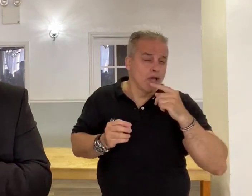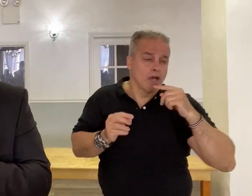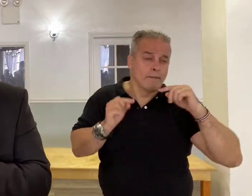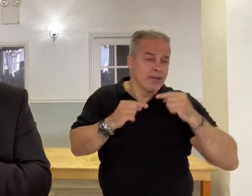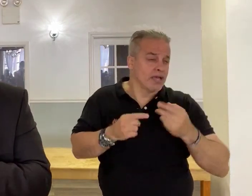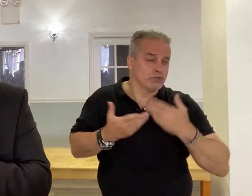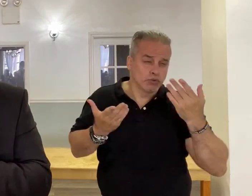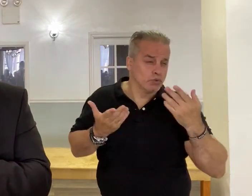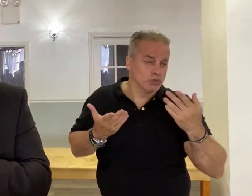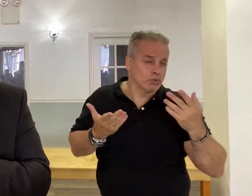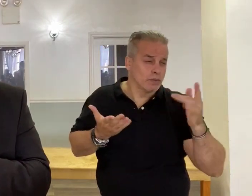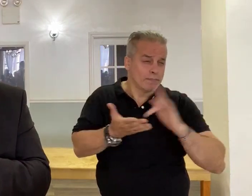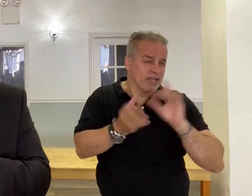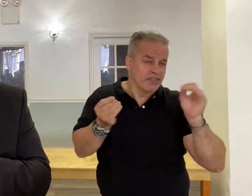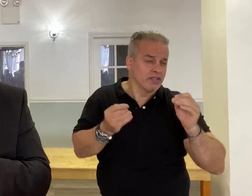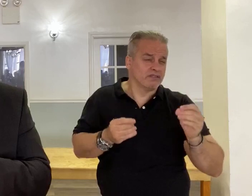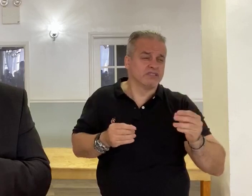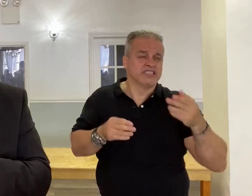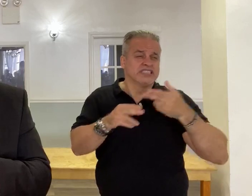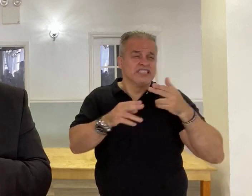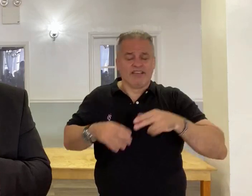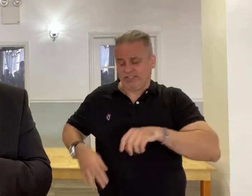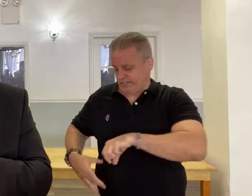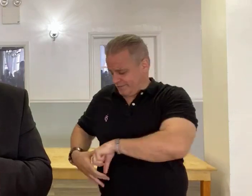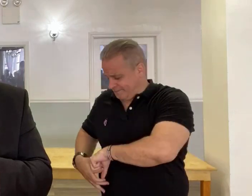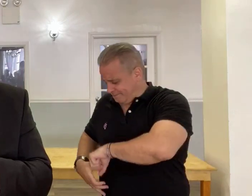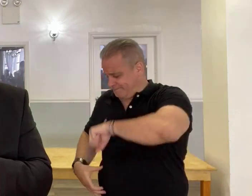Started to cut. He cut himself free.